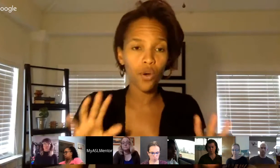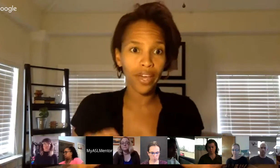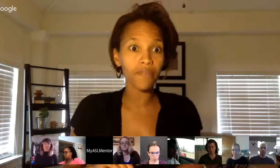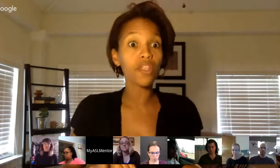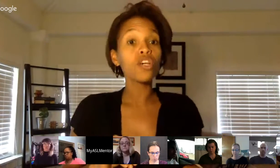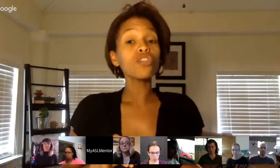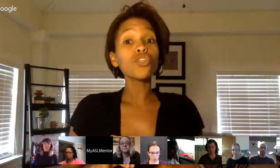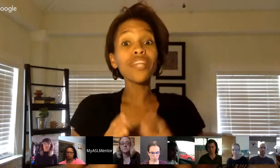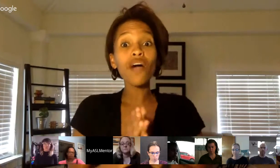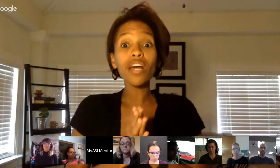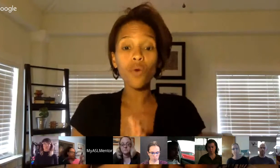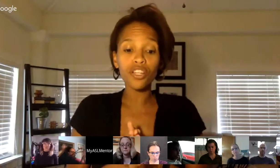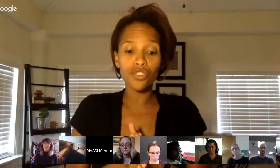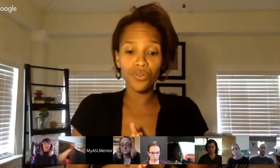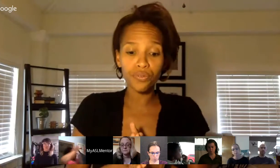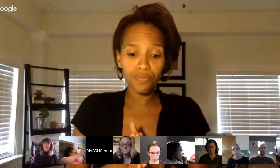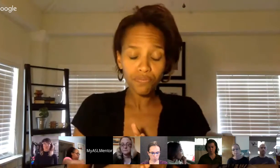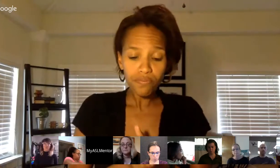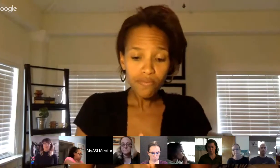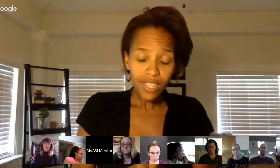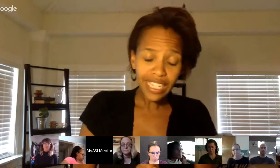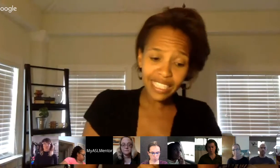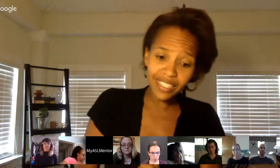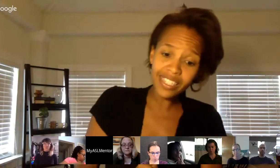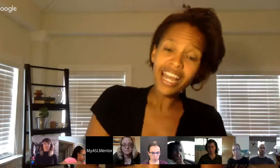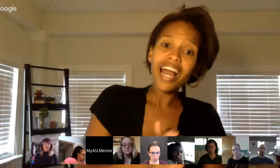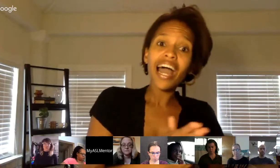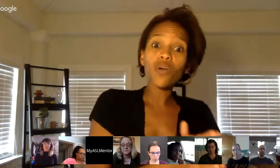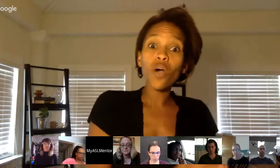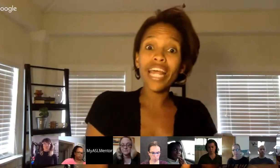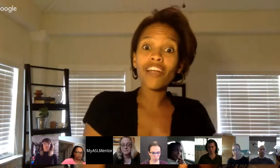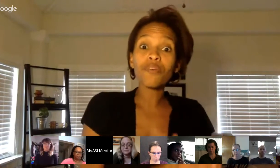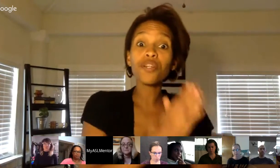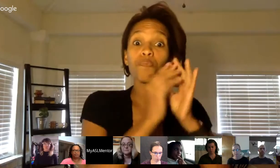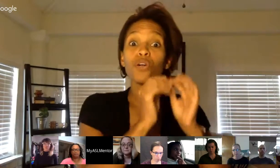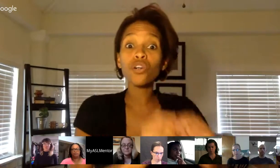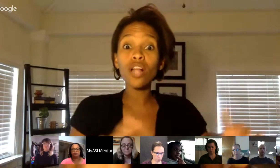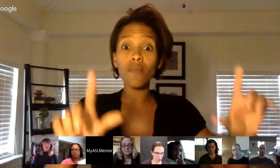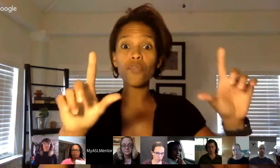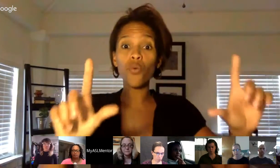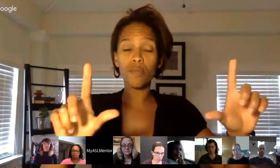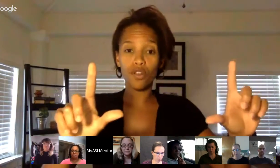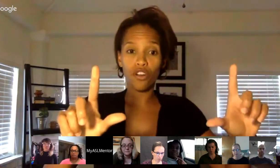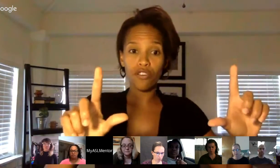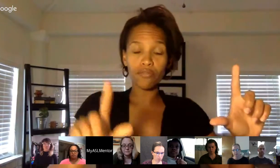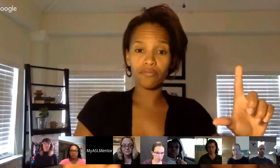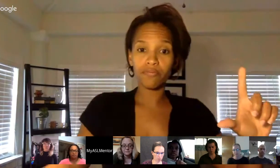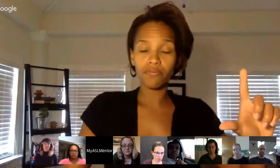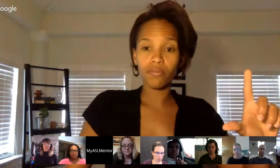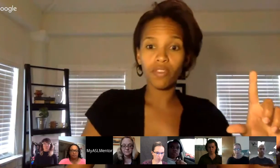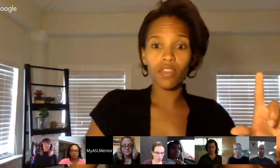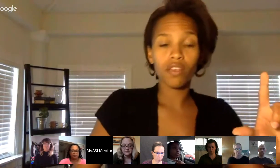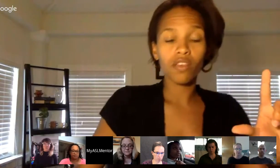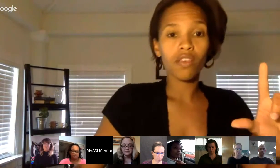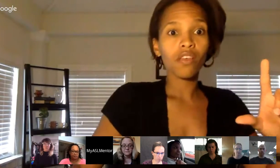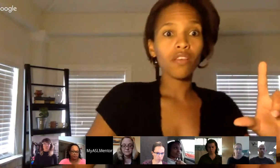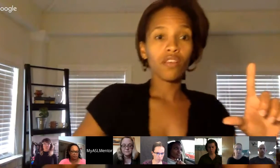us. Okay, so now what I want to do is I want everybody to pull up the webinar,